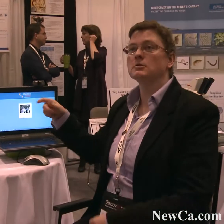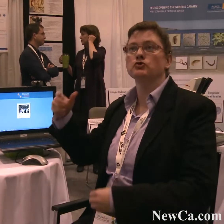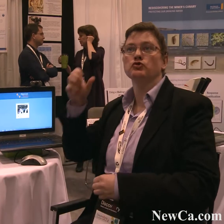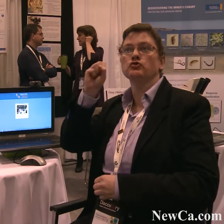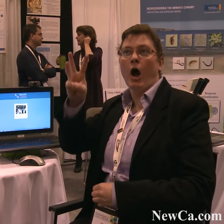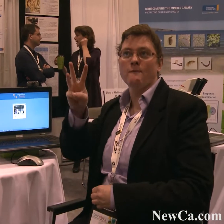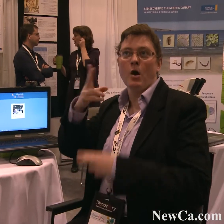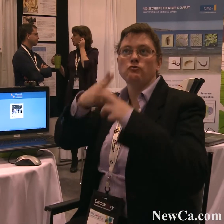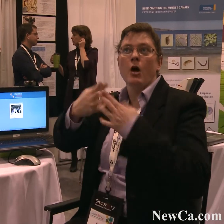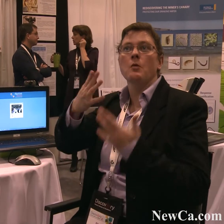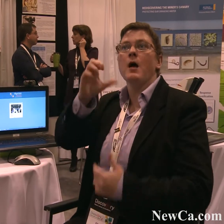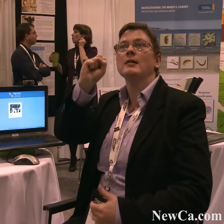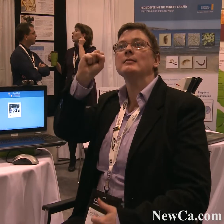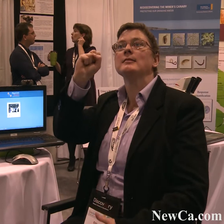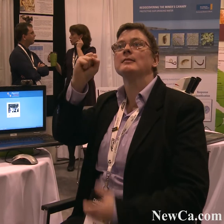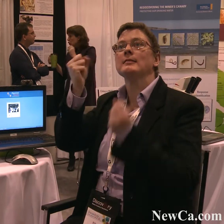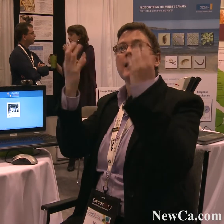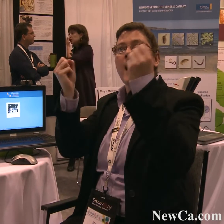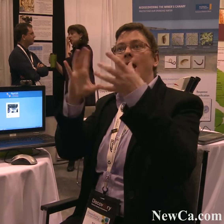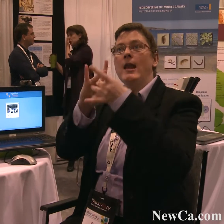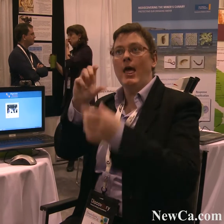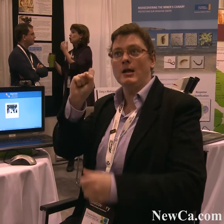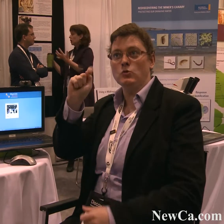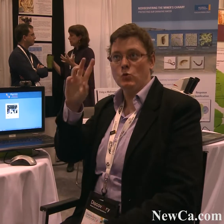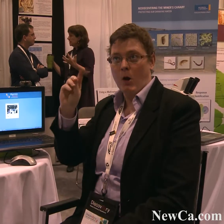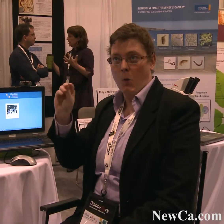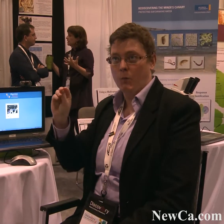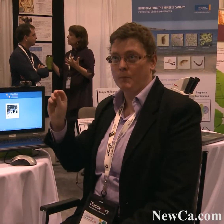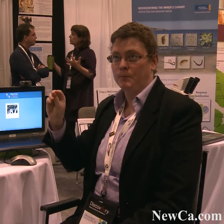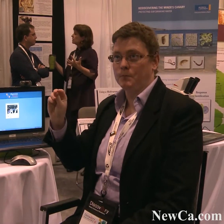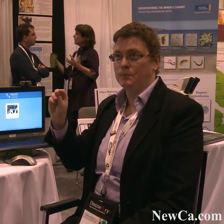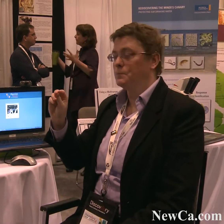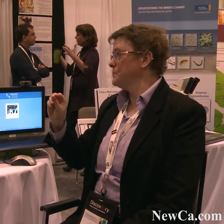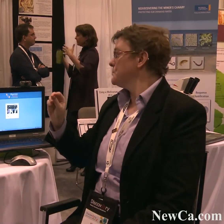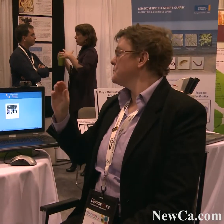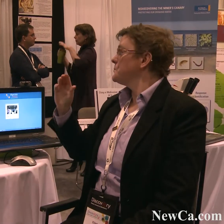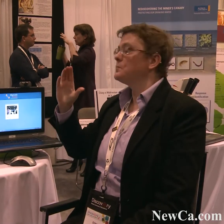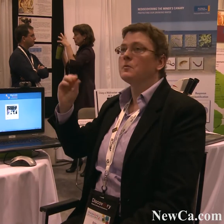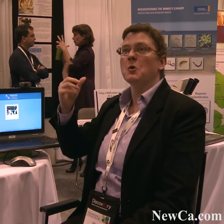text hyperlinks in the text format. Our software is called Signlink Studio.